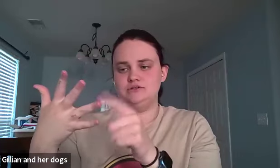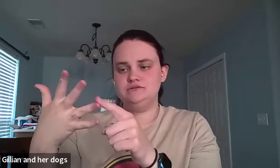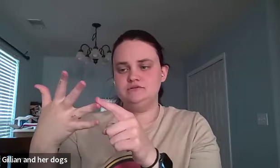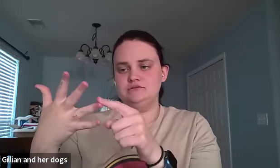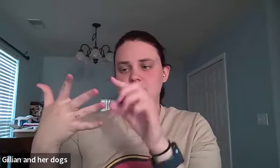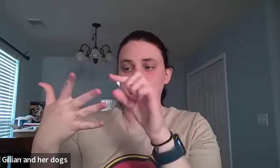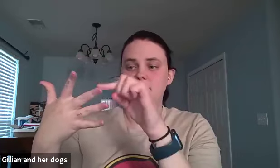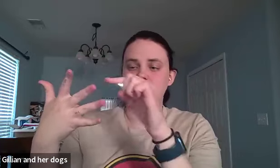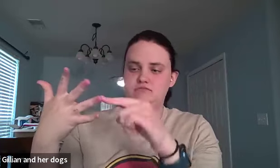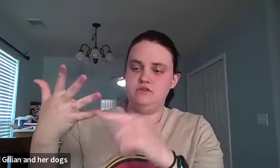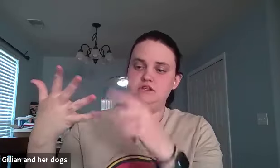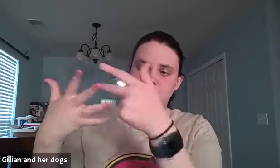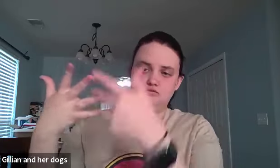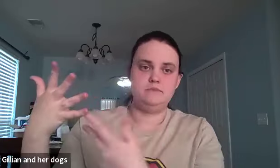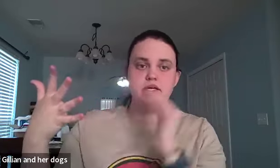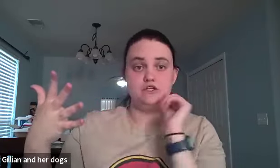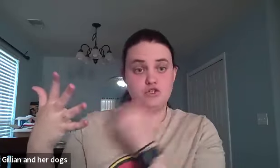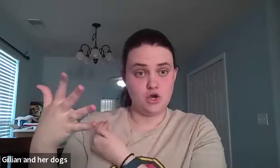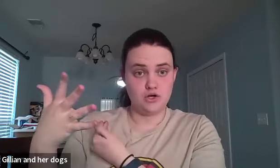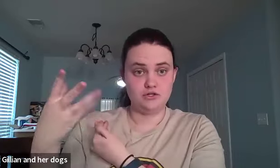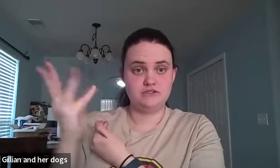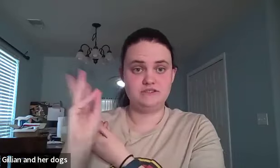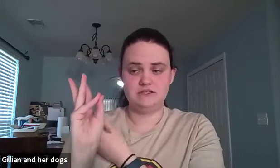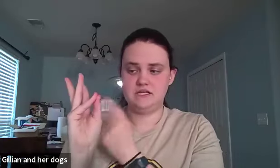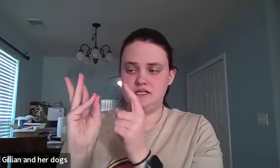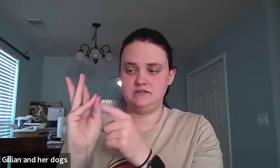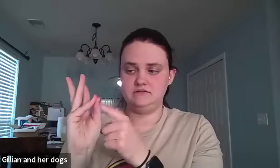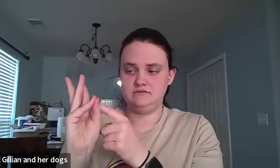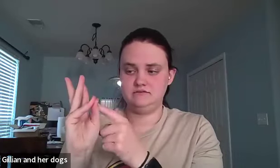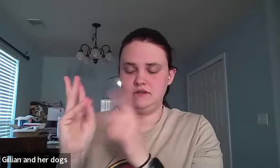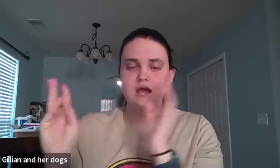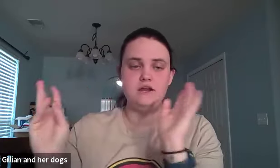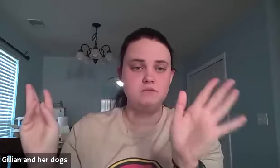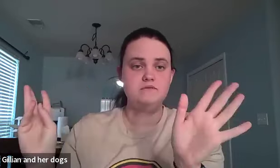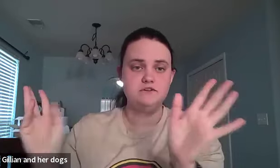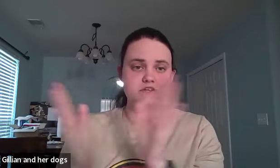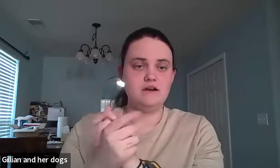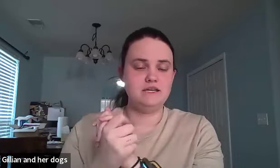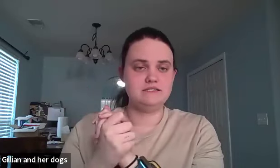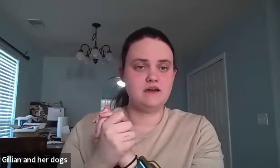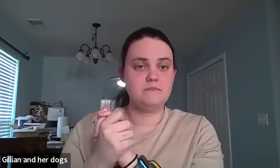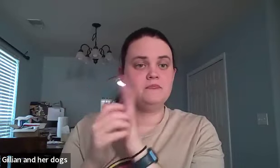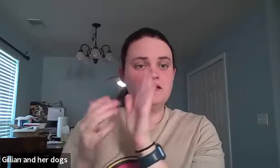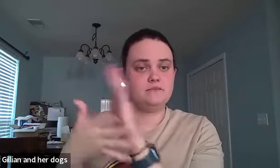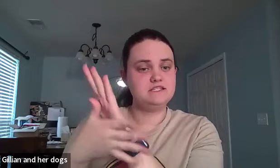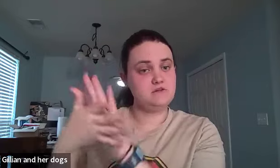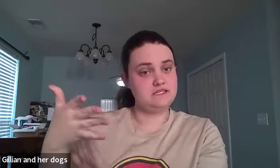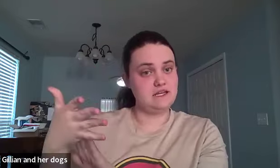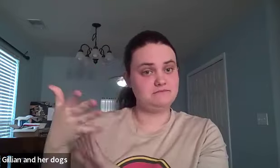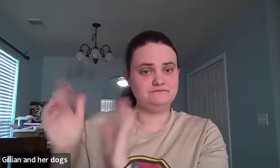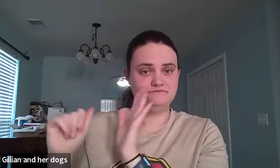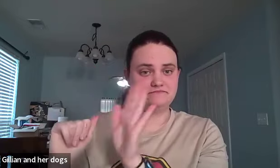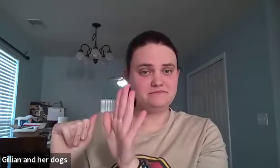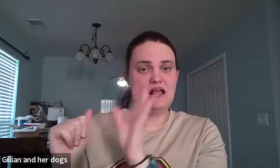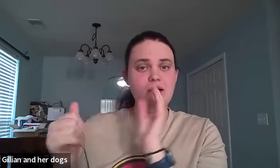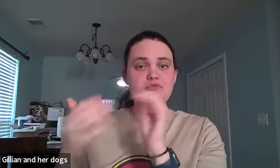daughter, these 3 being daughters, and then I know I'm confusing y'all. I need to stop. Let me slow this down. I'm